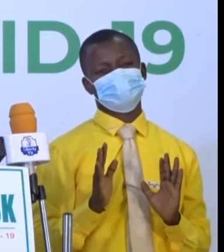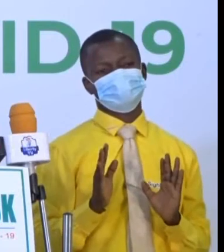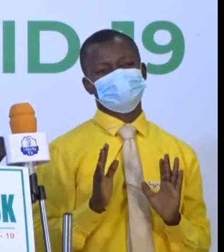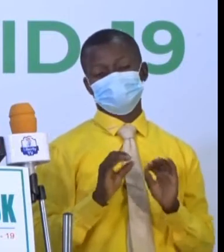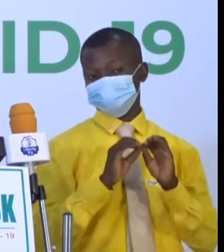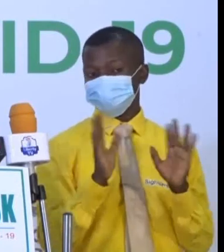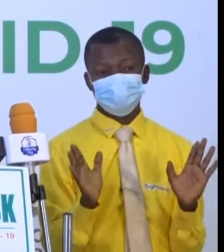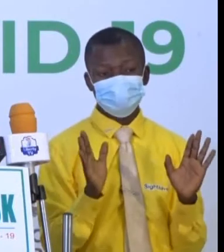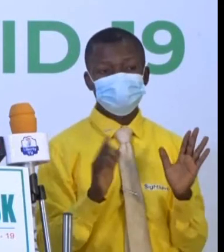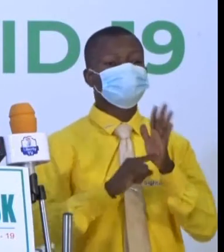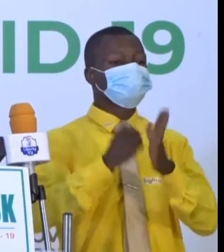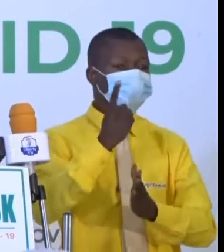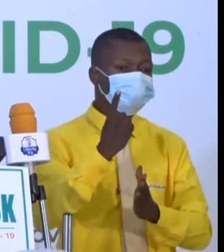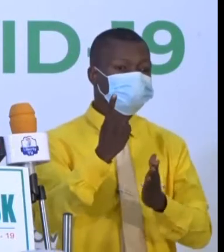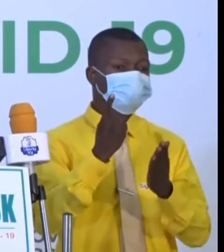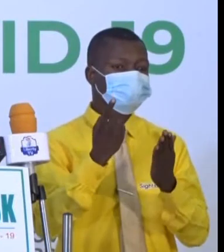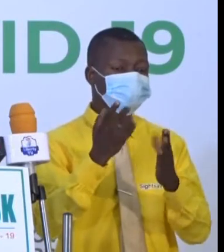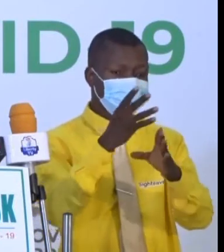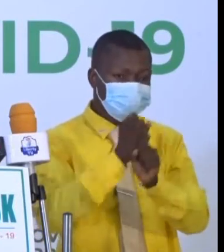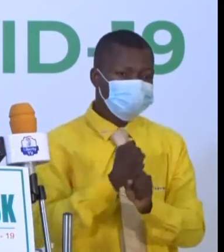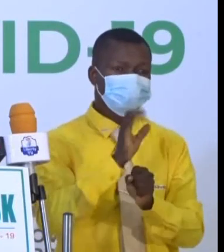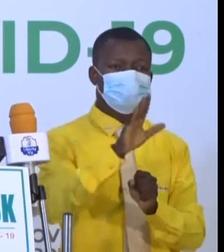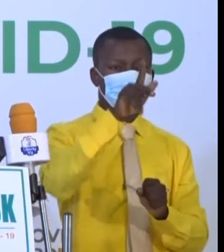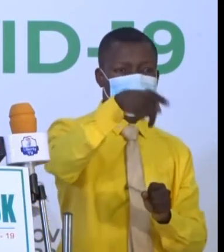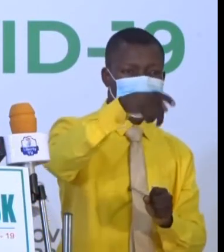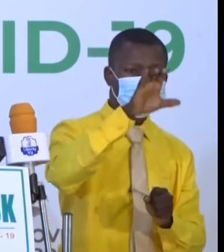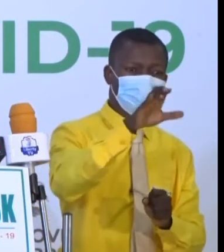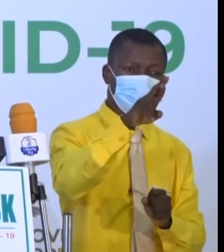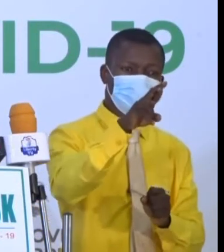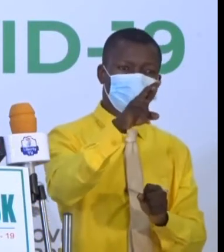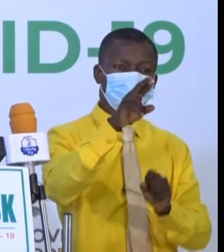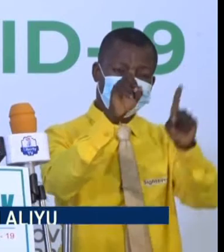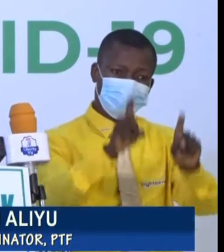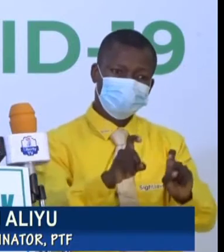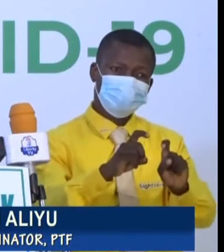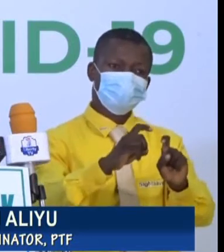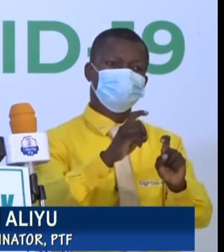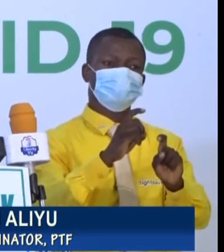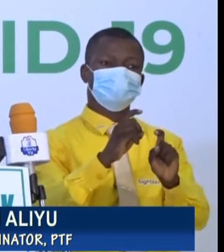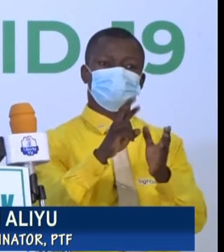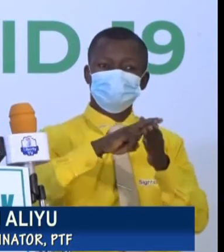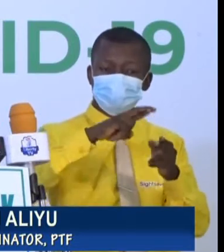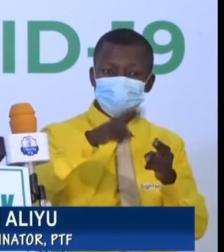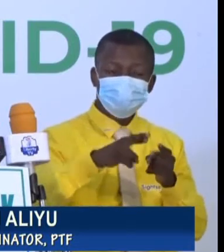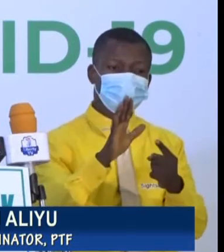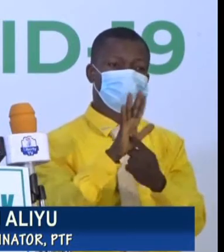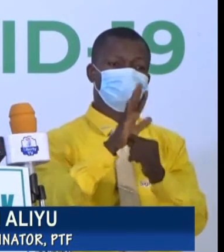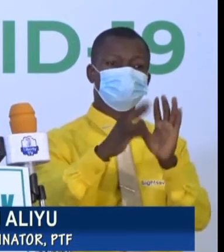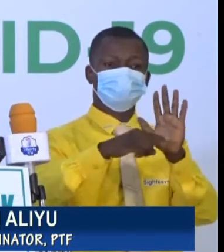Once you have your COVID PCR result and it's negative, you go onto the portal, which is